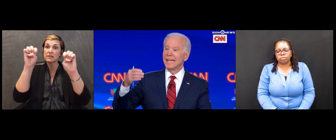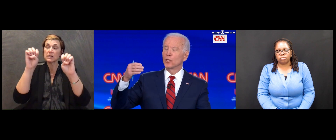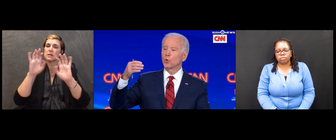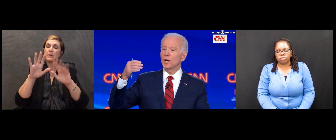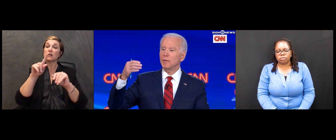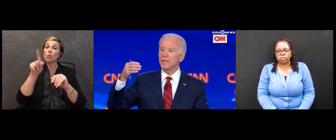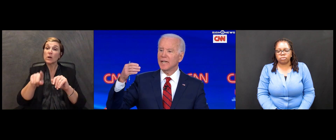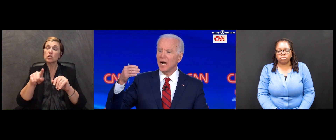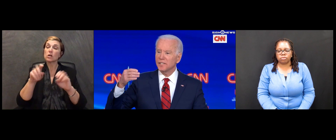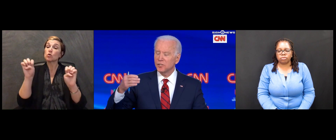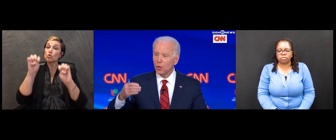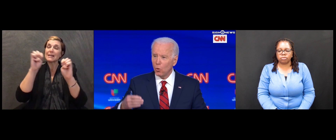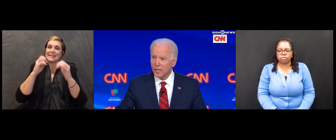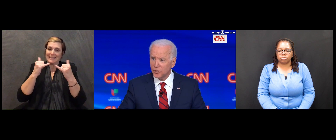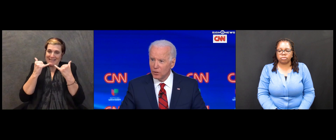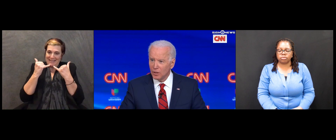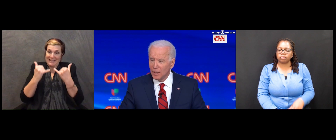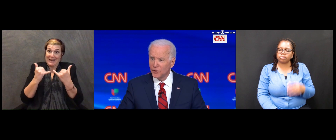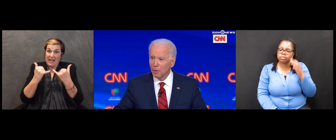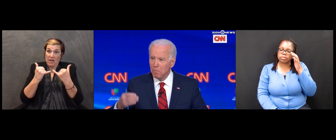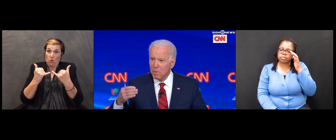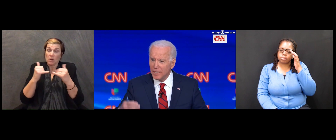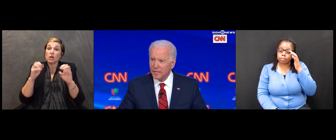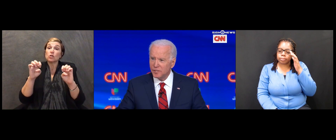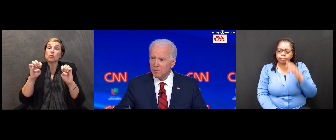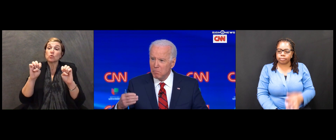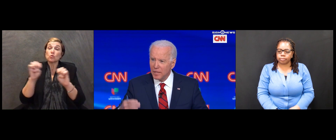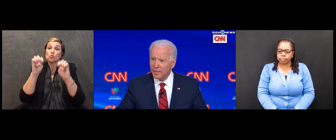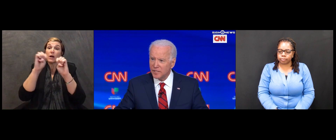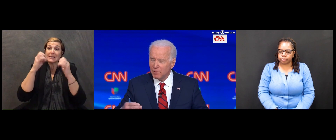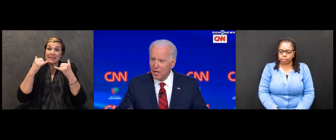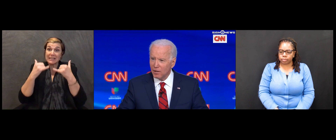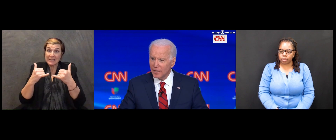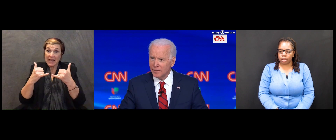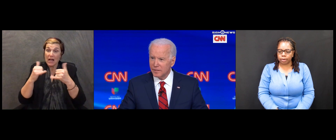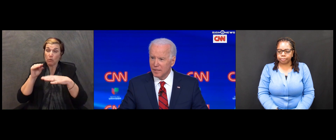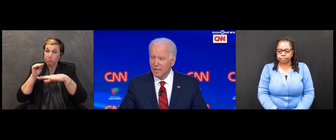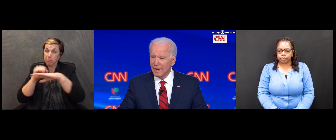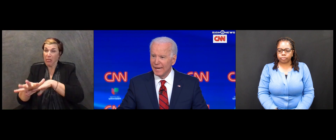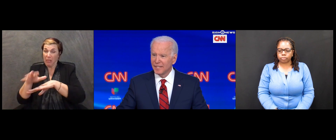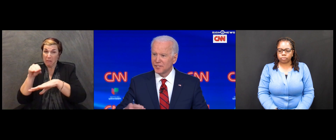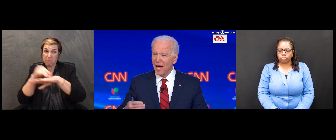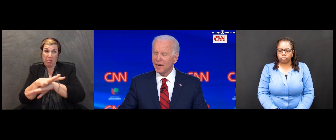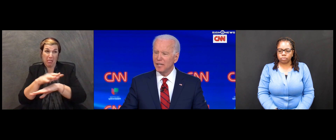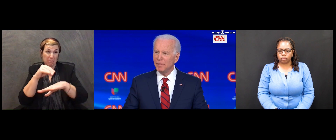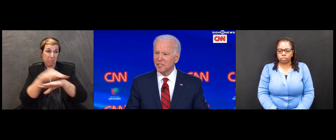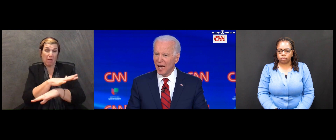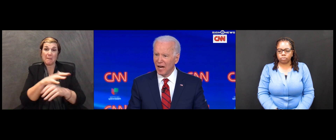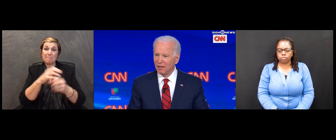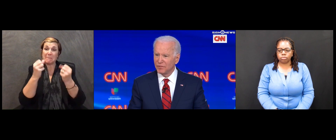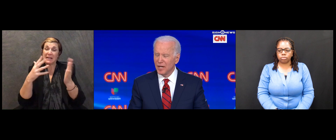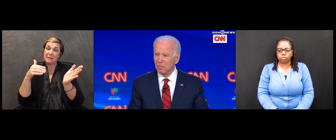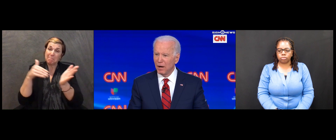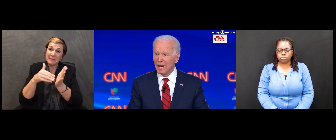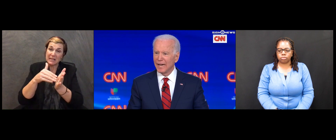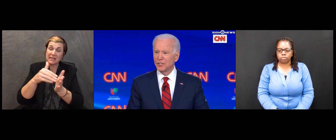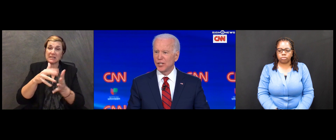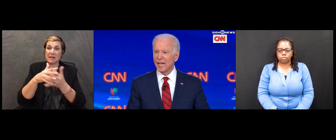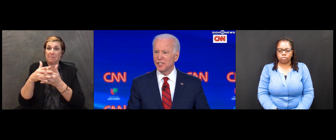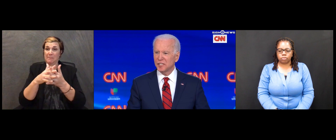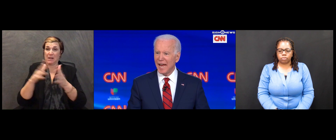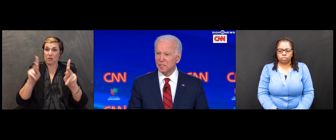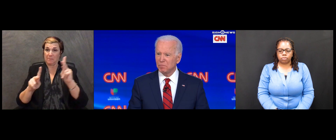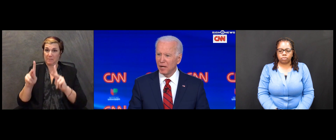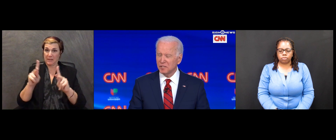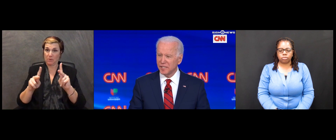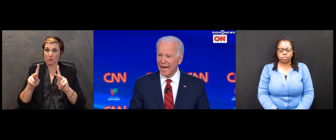is incredibly consequential to millions and millions of Americans? And it's not going to be solved by a